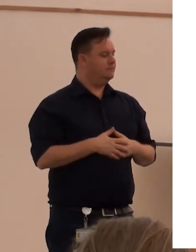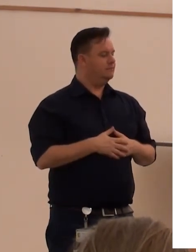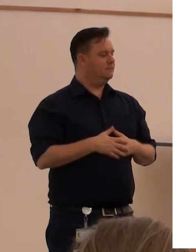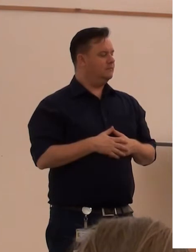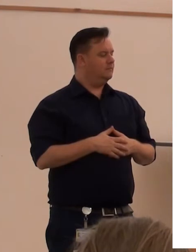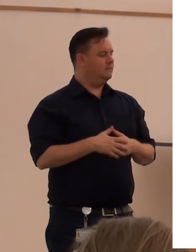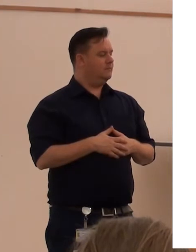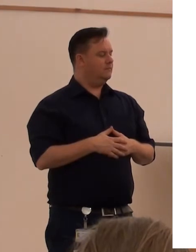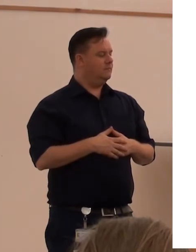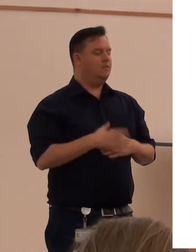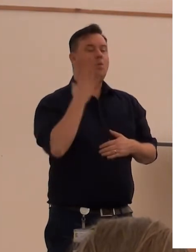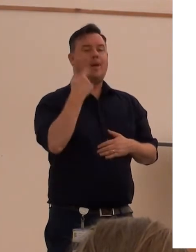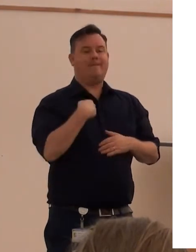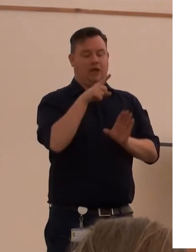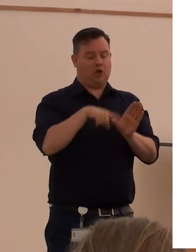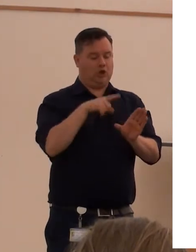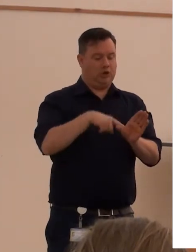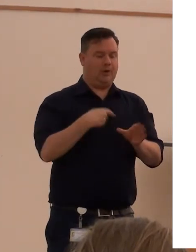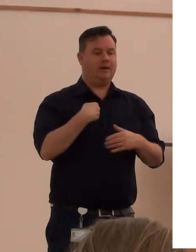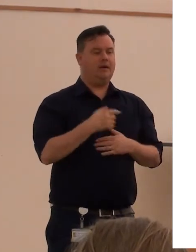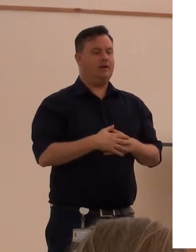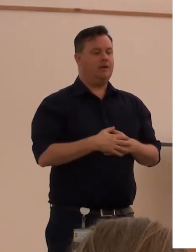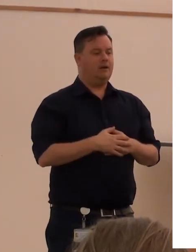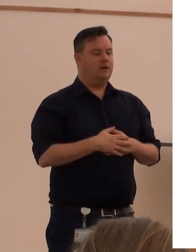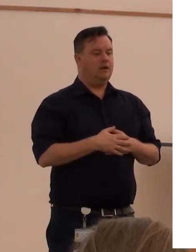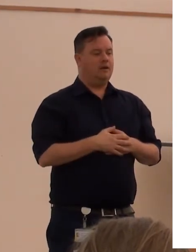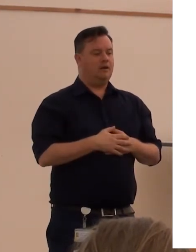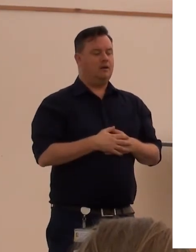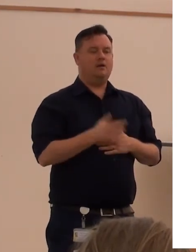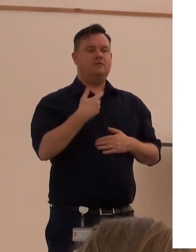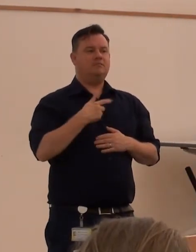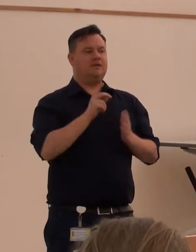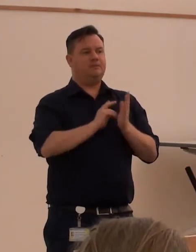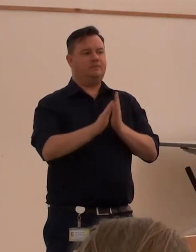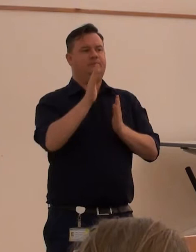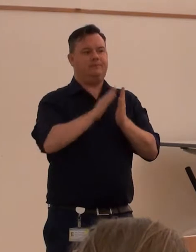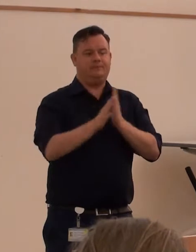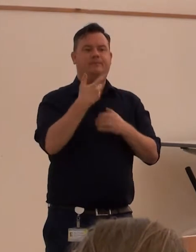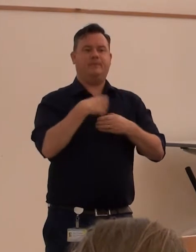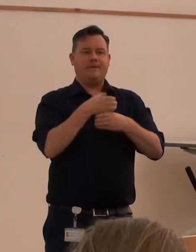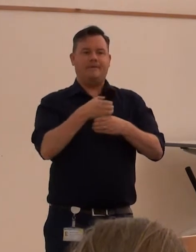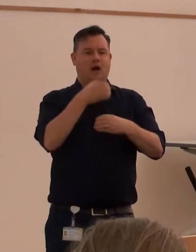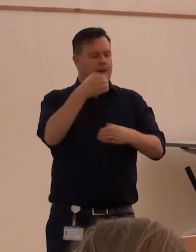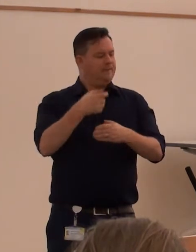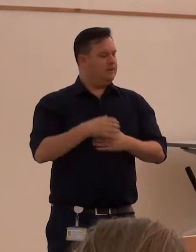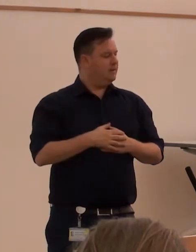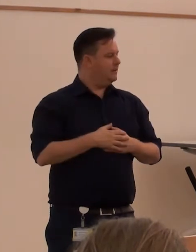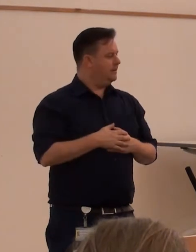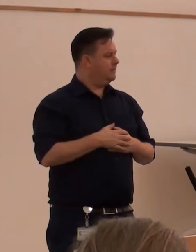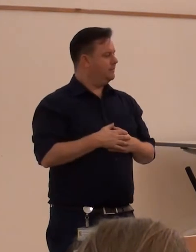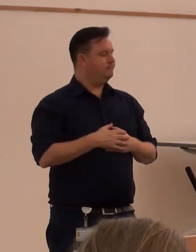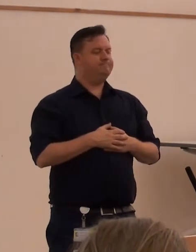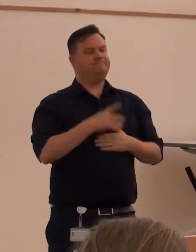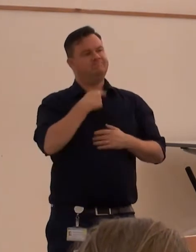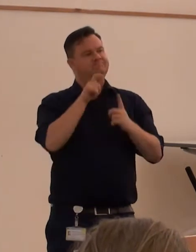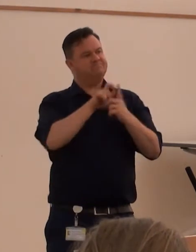I used to, when I was younger, I used to just whisk past all the steps of marble and from, you know, classical